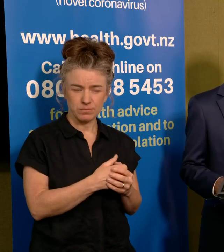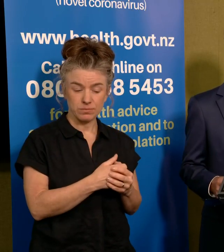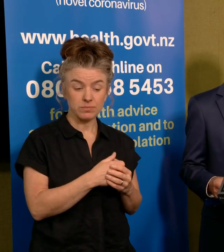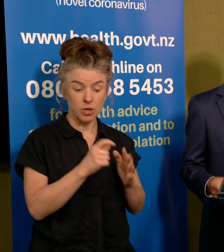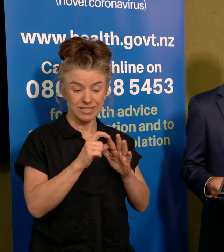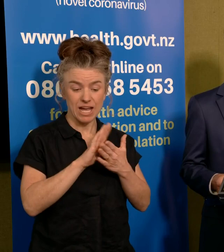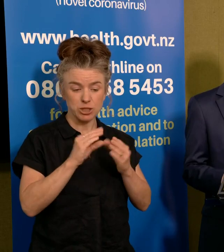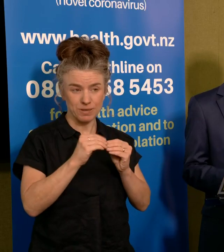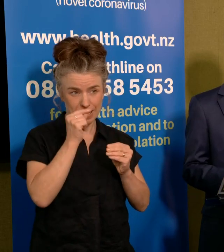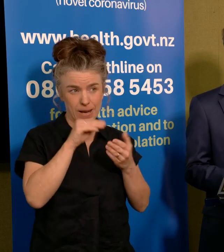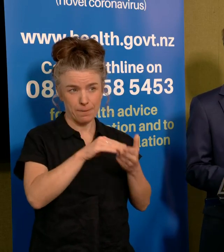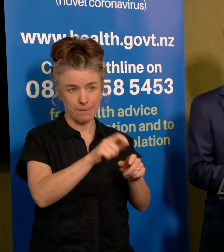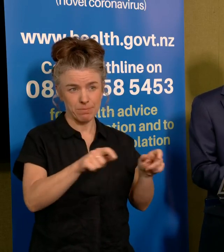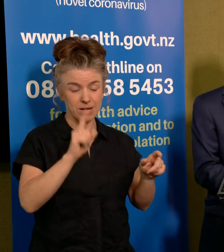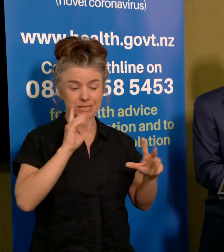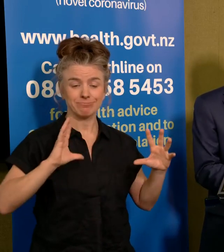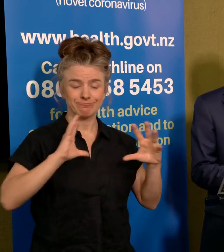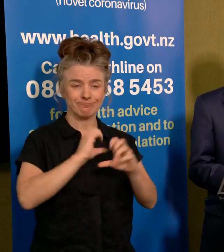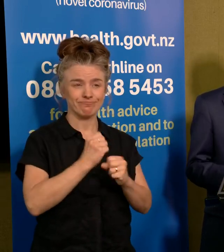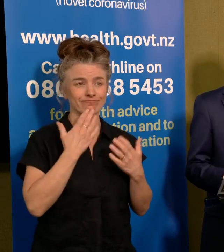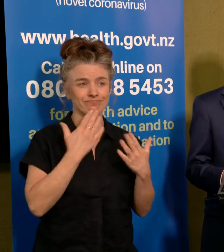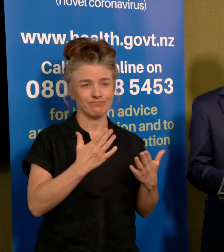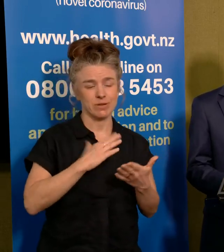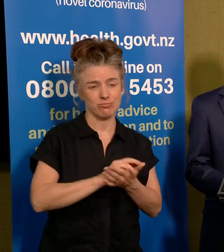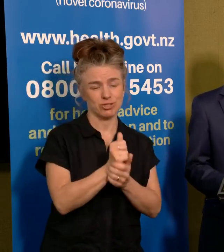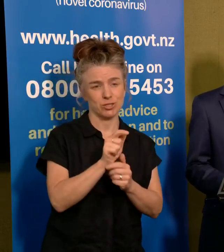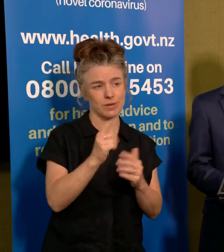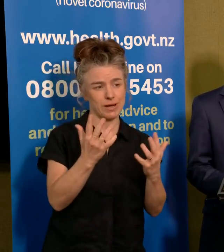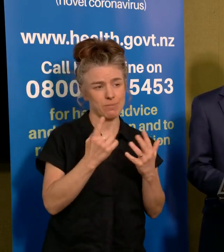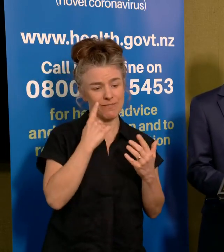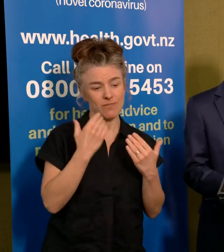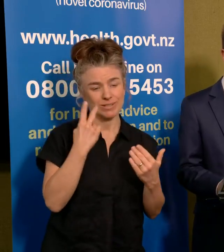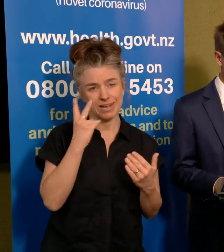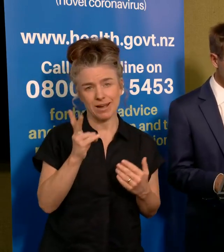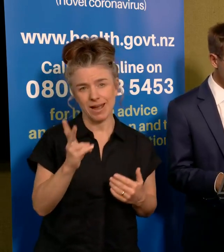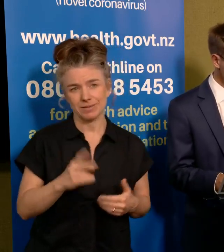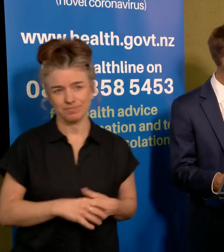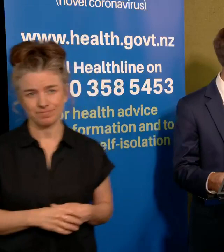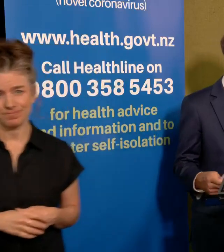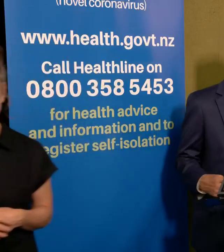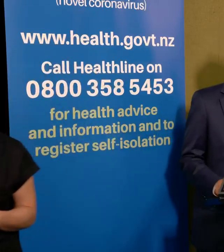Let's just leave it there. Thanks very much. Appreciate you coming and look forward to seeing you again.